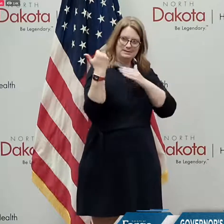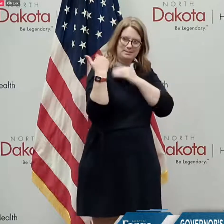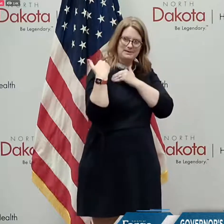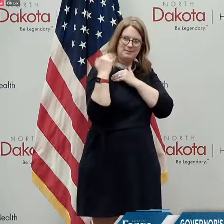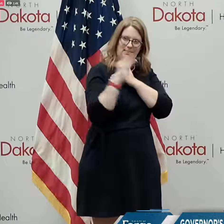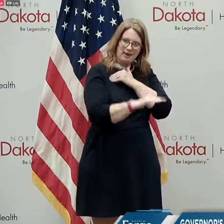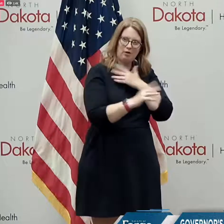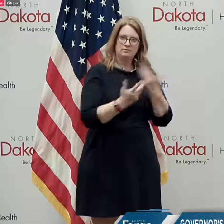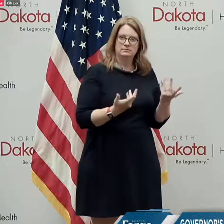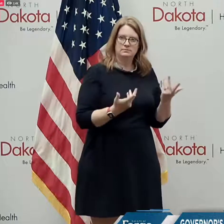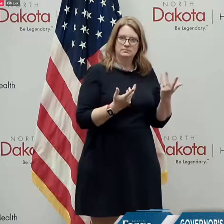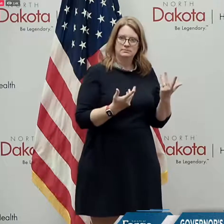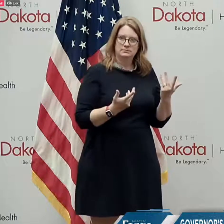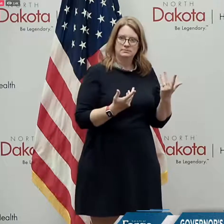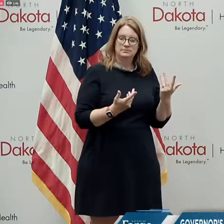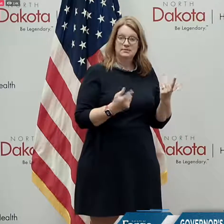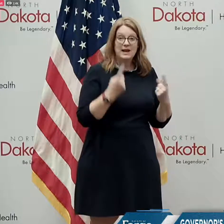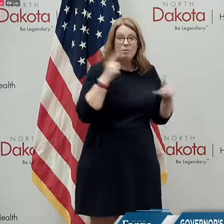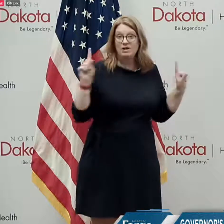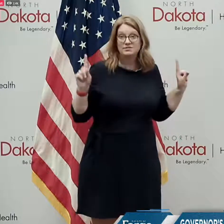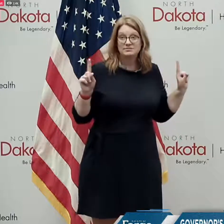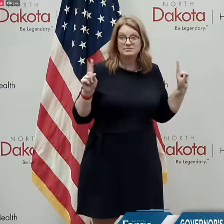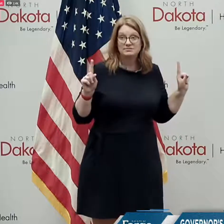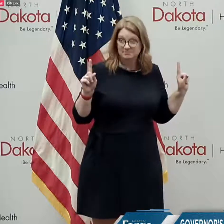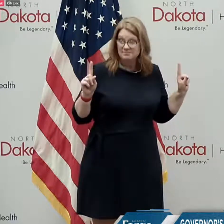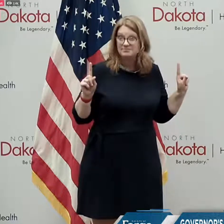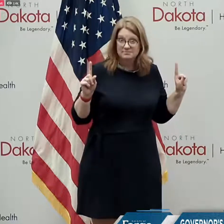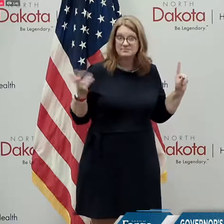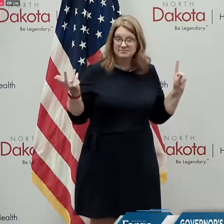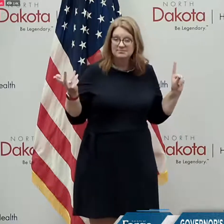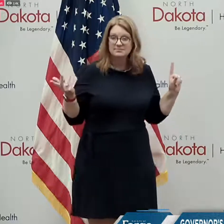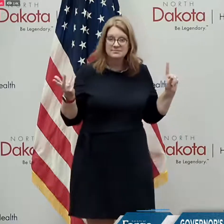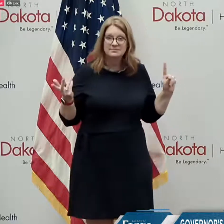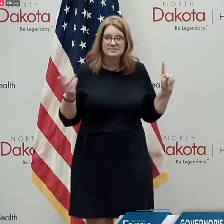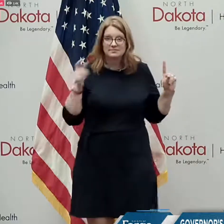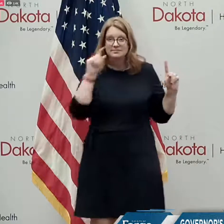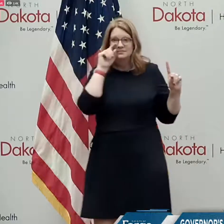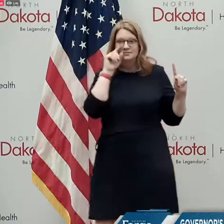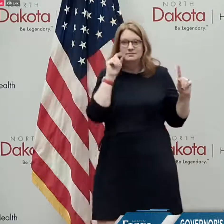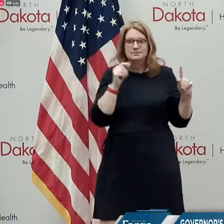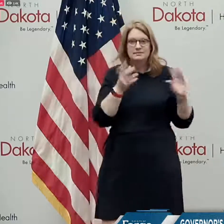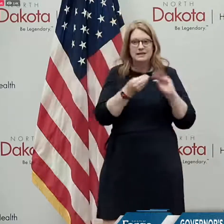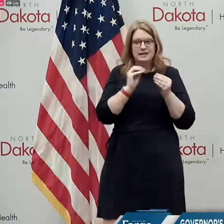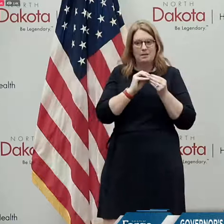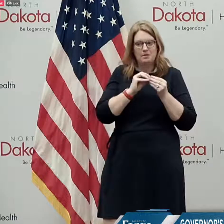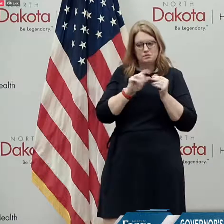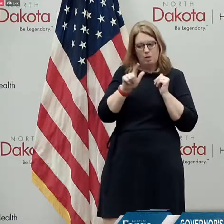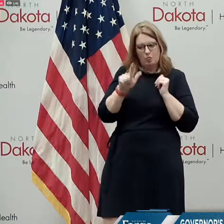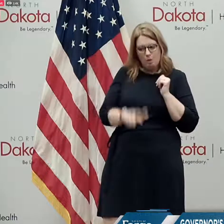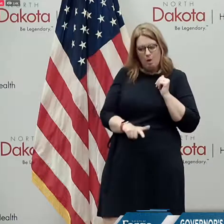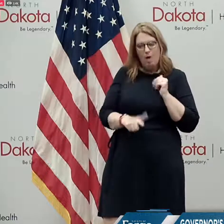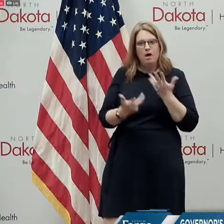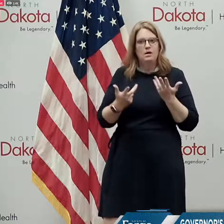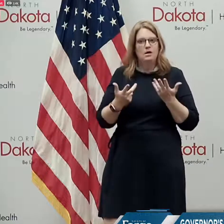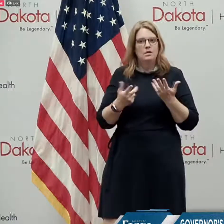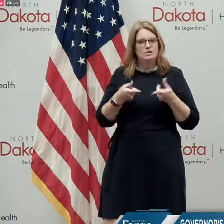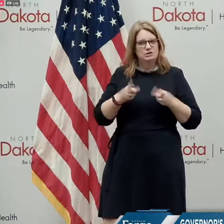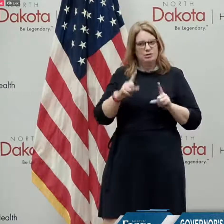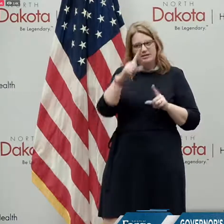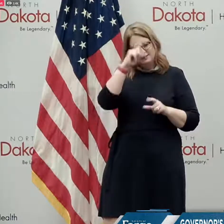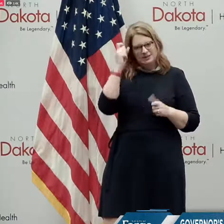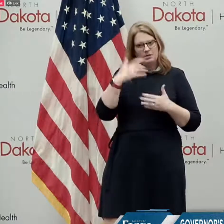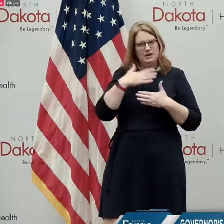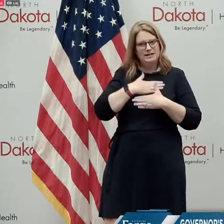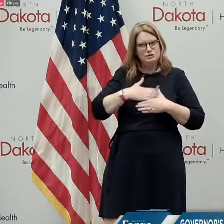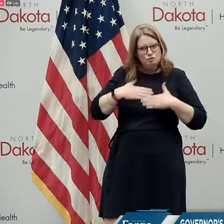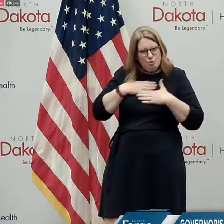flatten the curve. And it worked. We were able to keep those numbers low. We were able to enjoy some things during the summer.